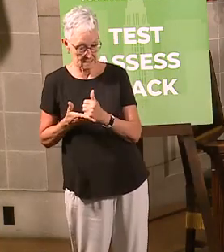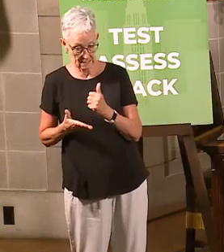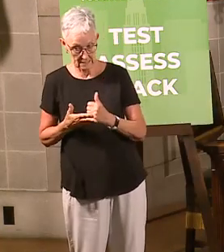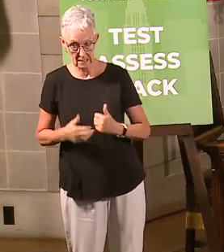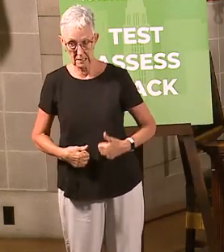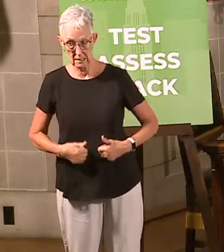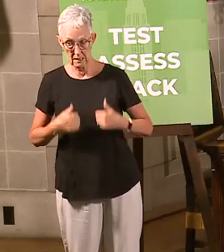Thank you.